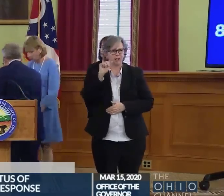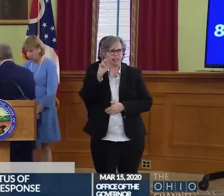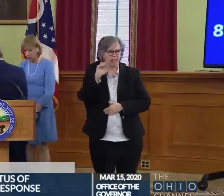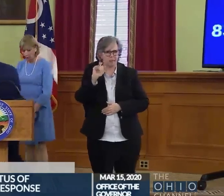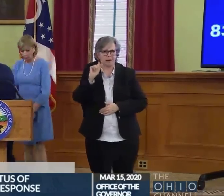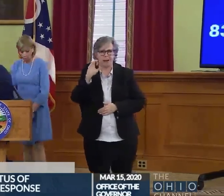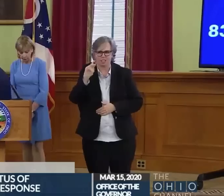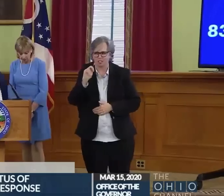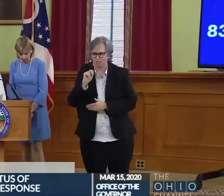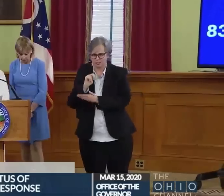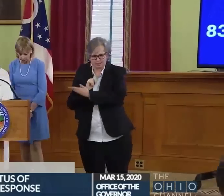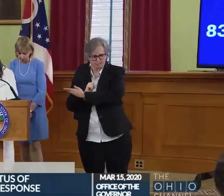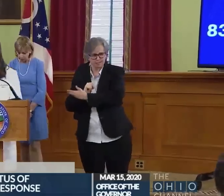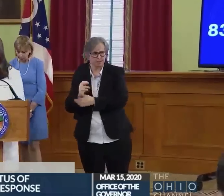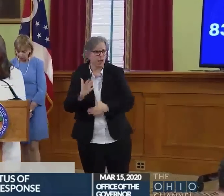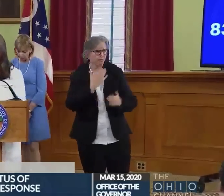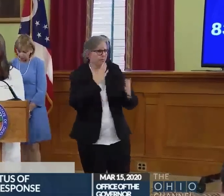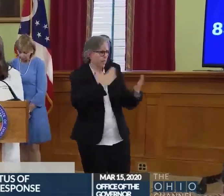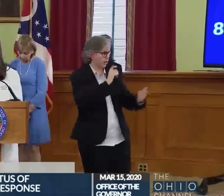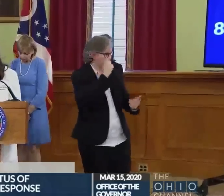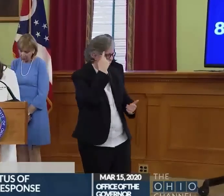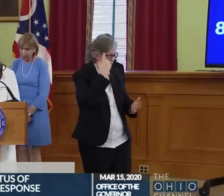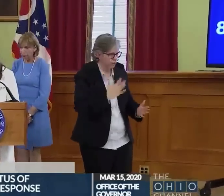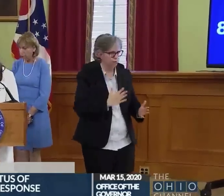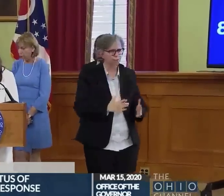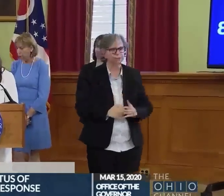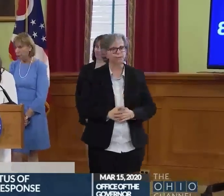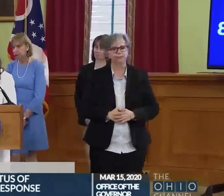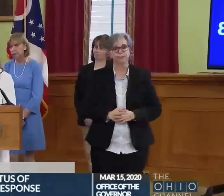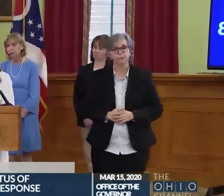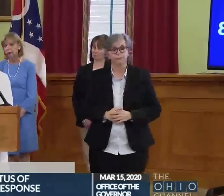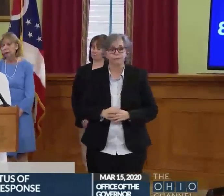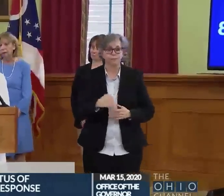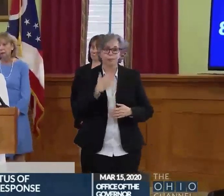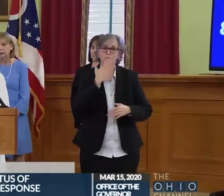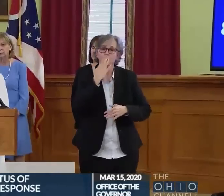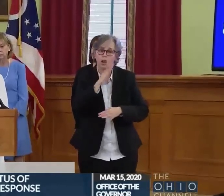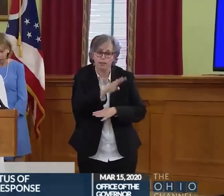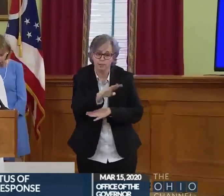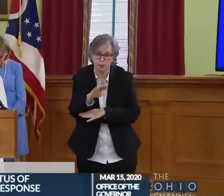Thank you, Governor. Good afternoon, everyone.